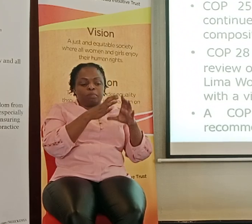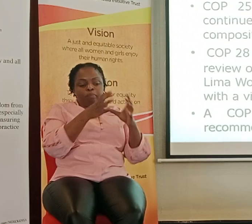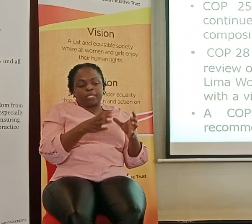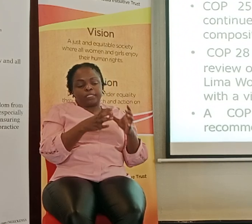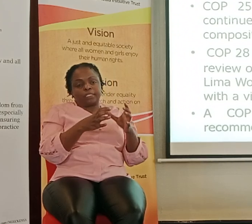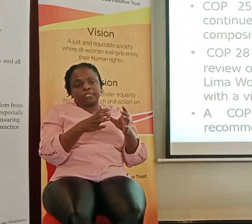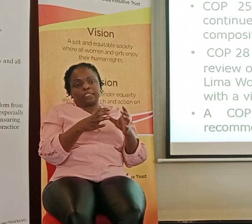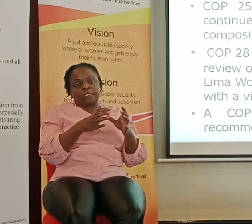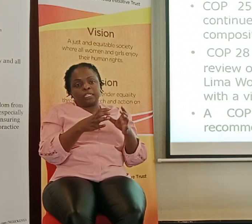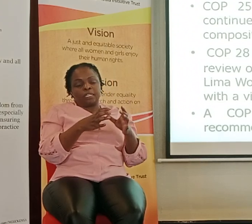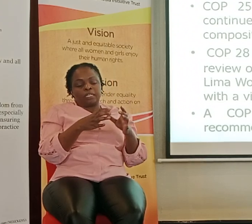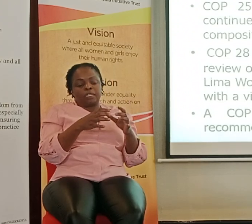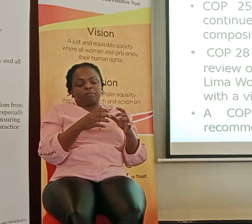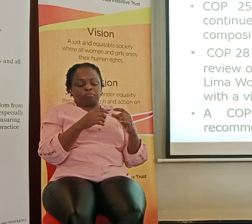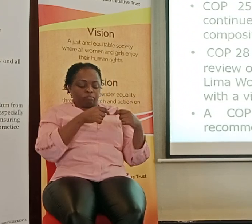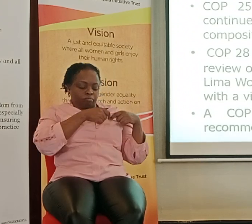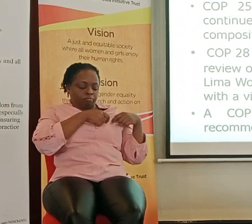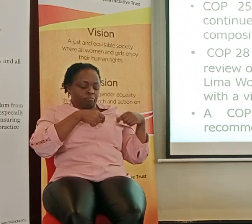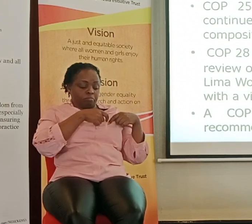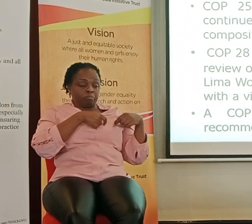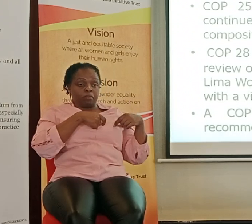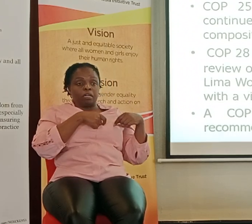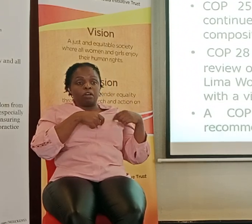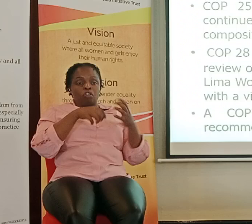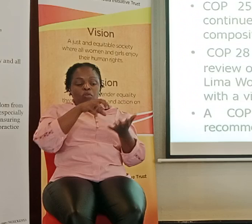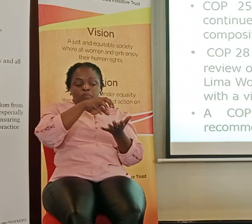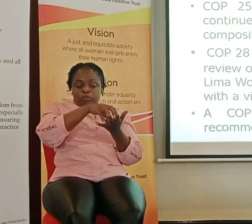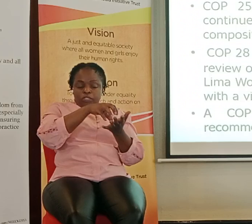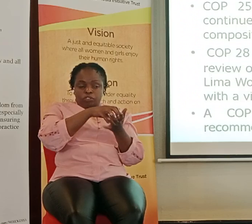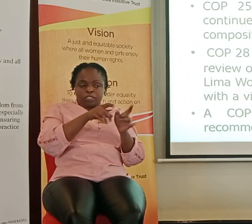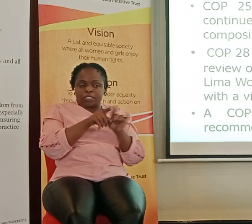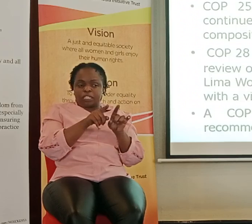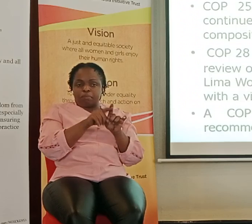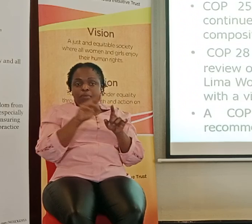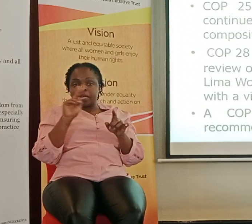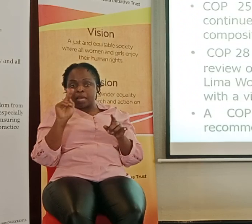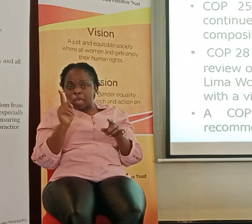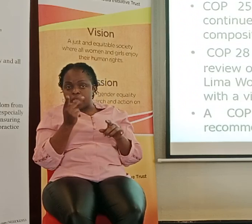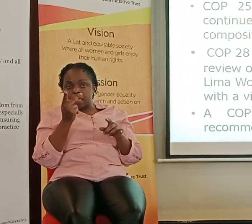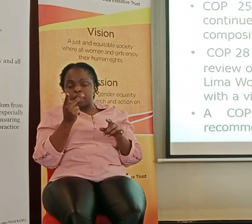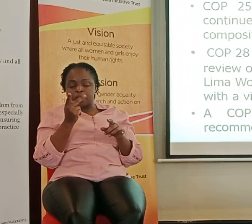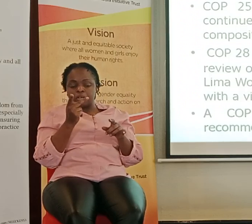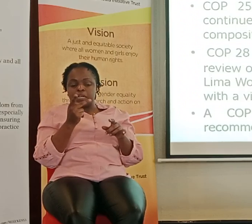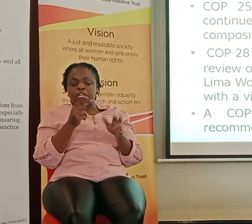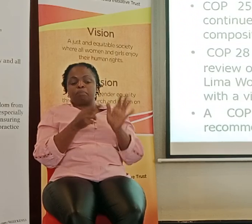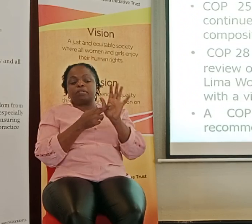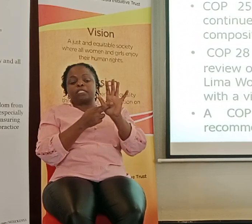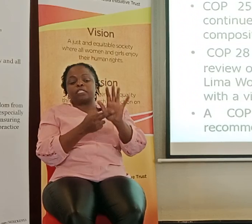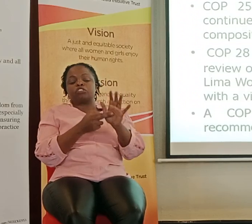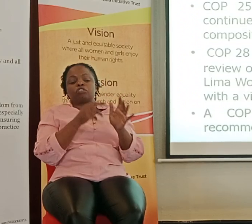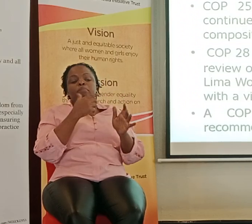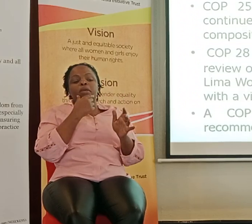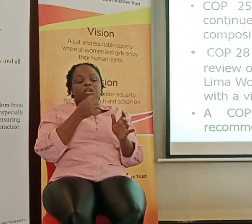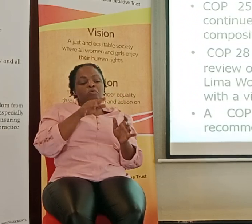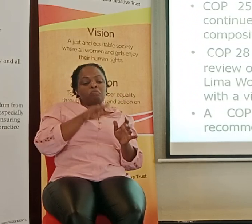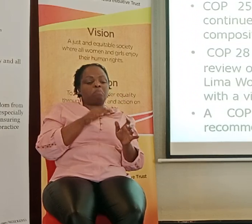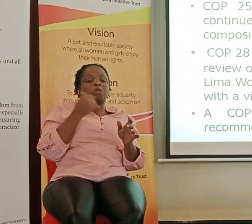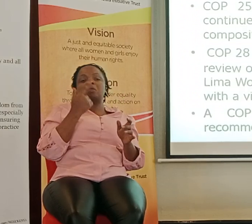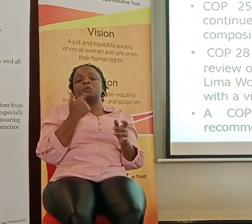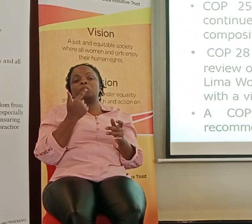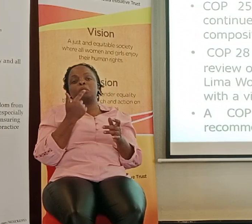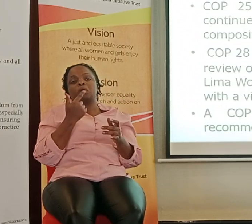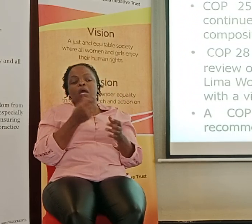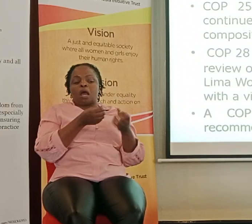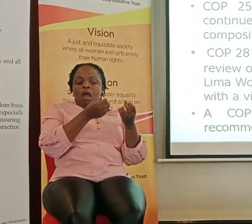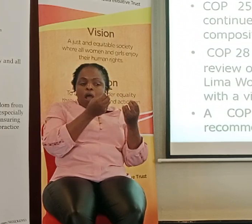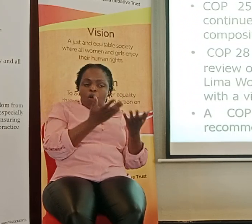the composition. For instance, when you have the Kenya delegation, what is the representation of men and women?